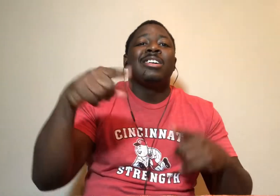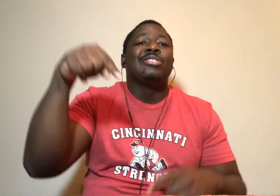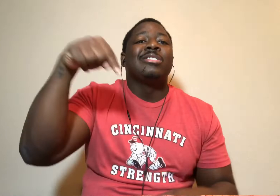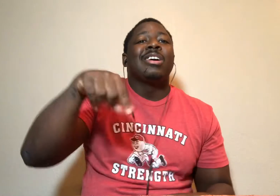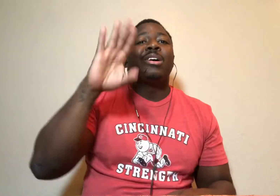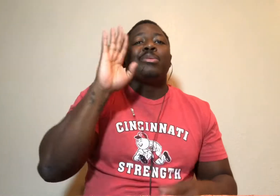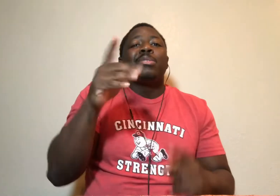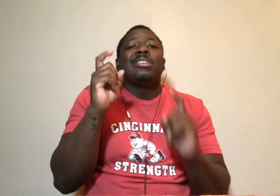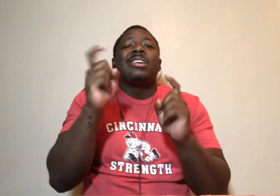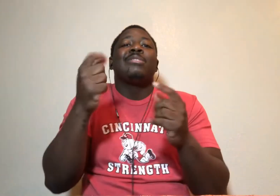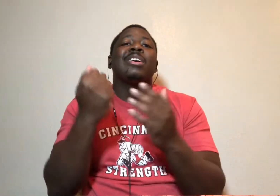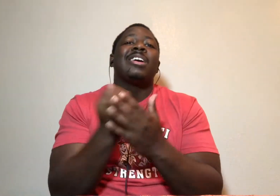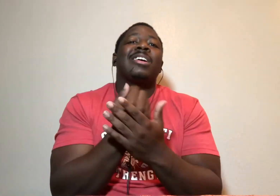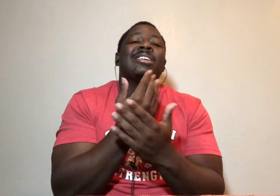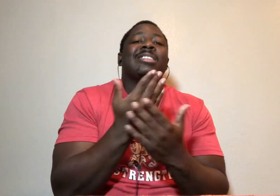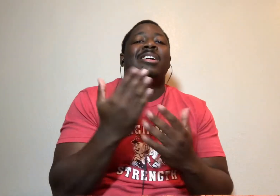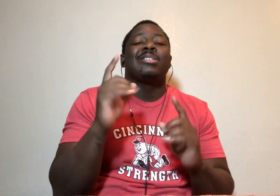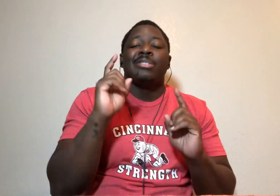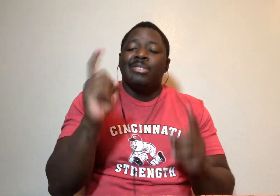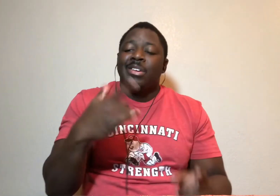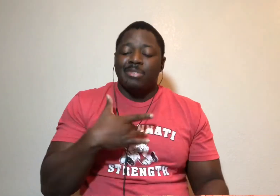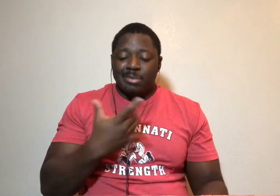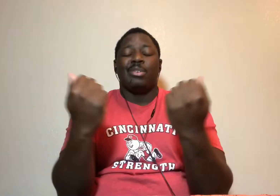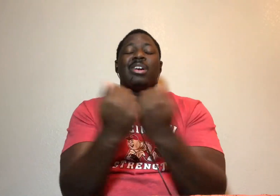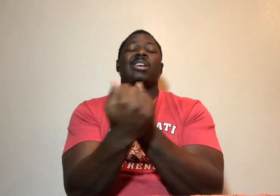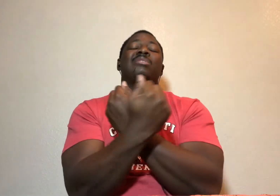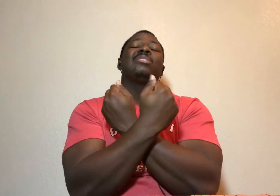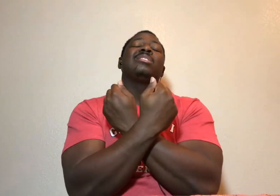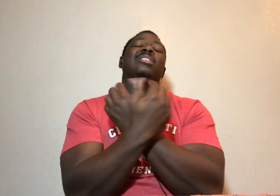you down. Would've gave you anything, would've gave you everything.